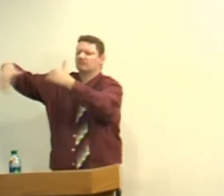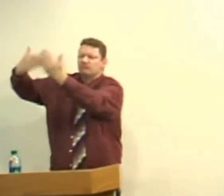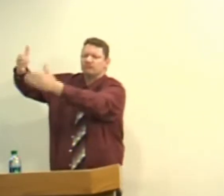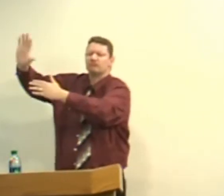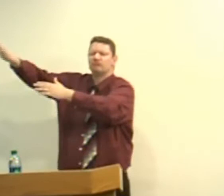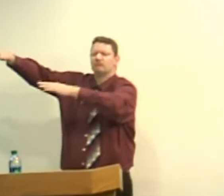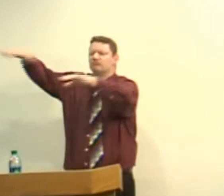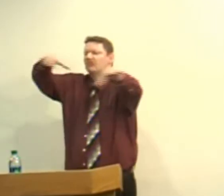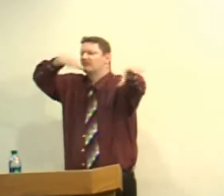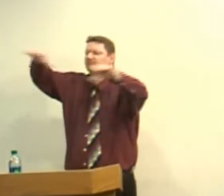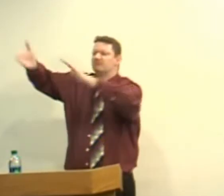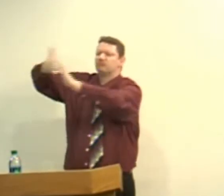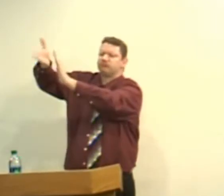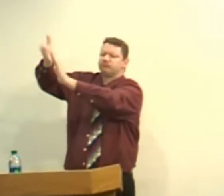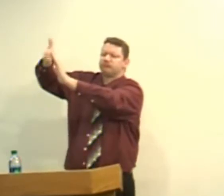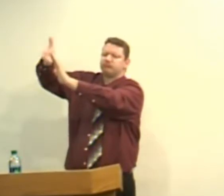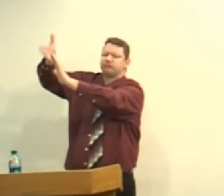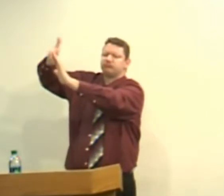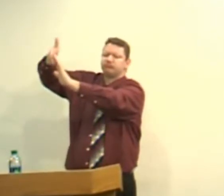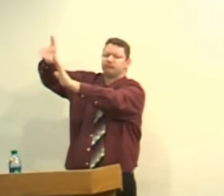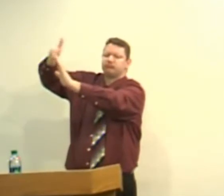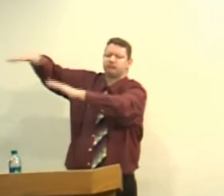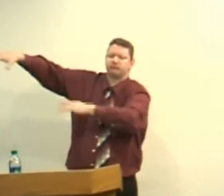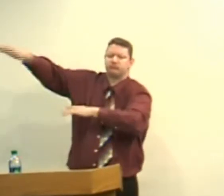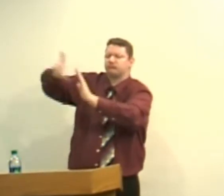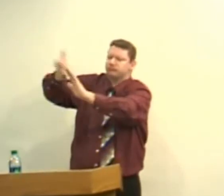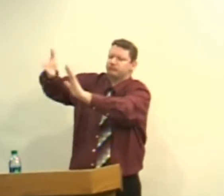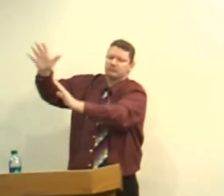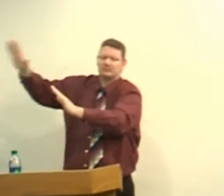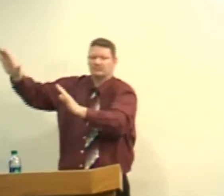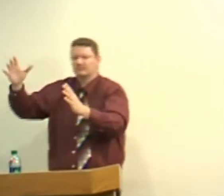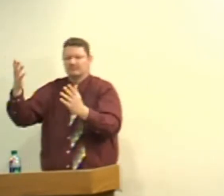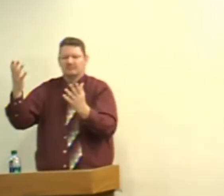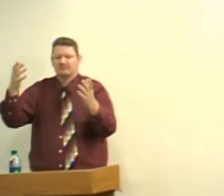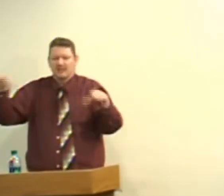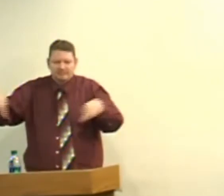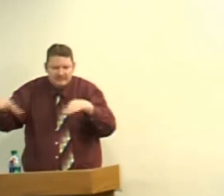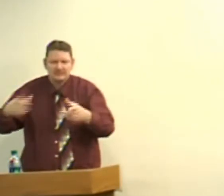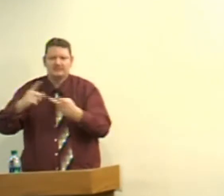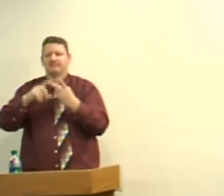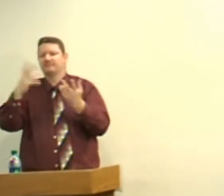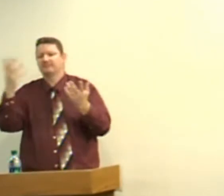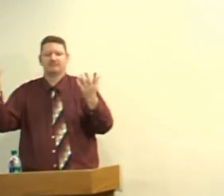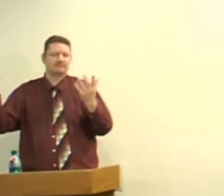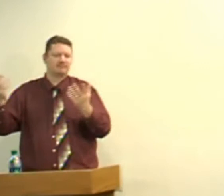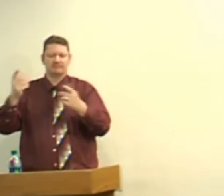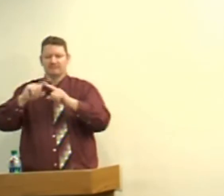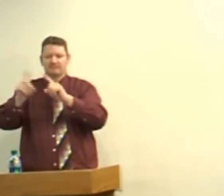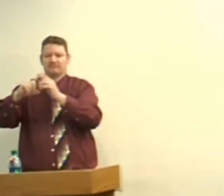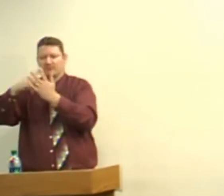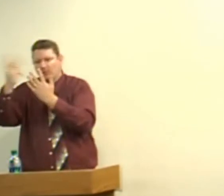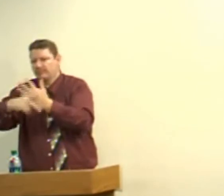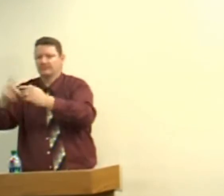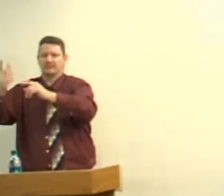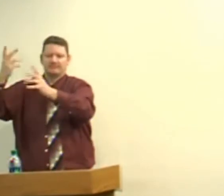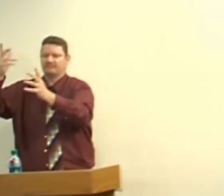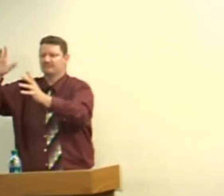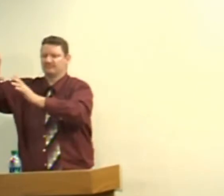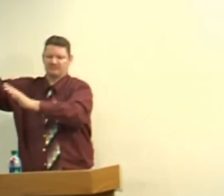excesses of dissipation, you know, going about and doing all of the things that the world does, all of the activities that the world